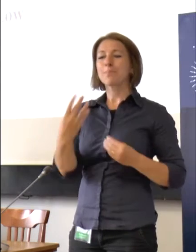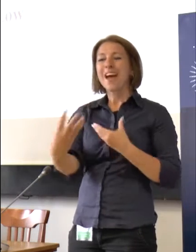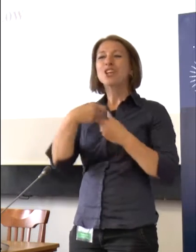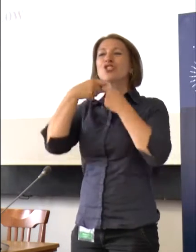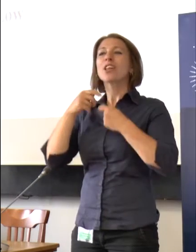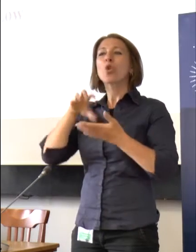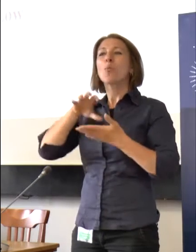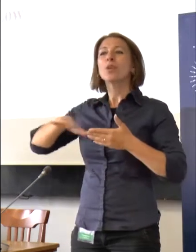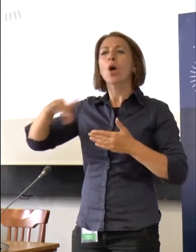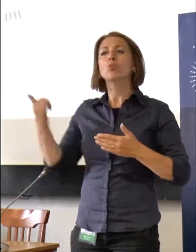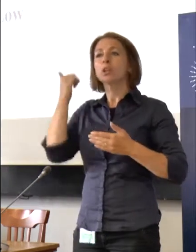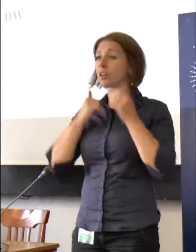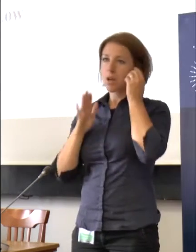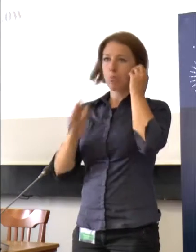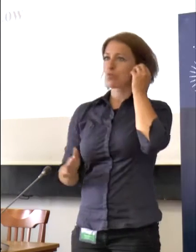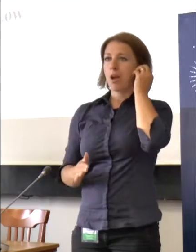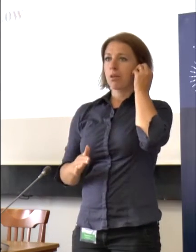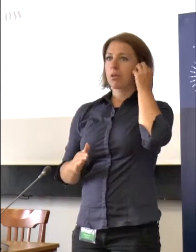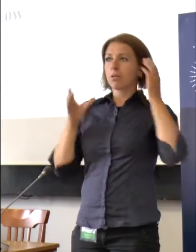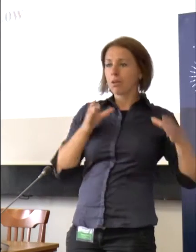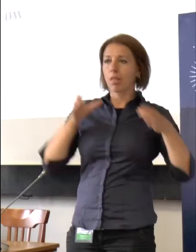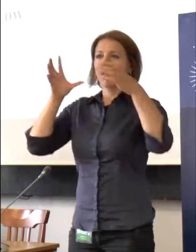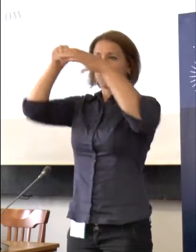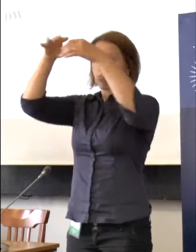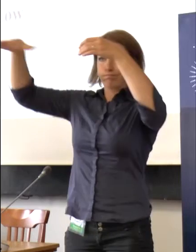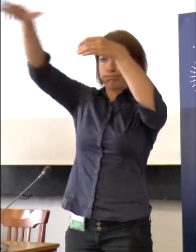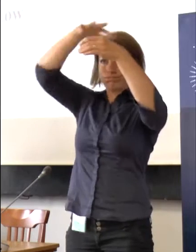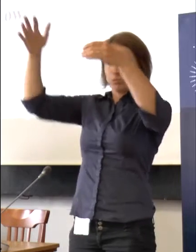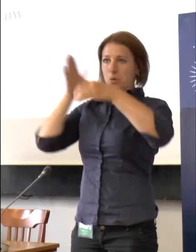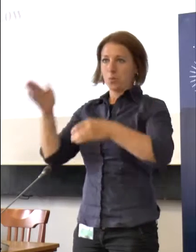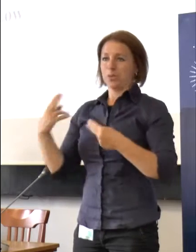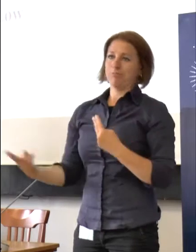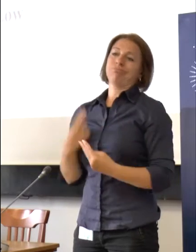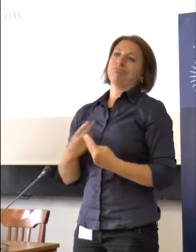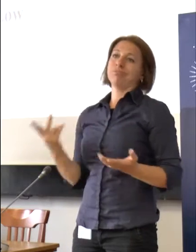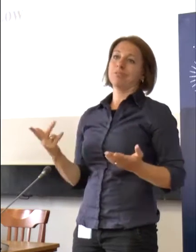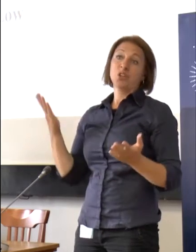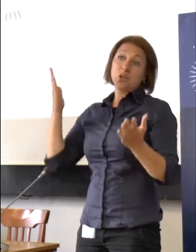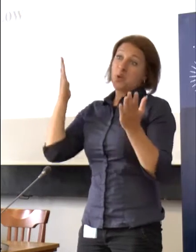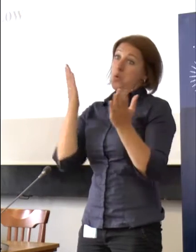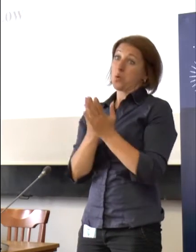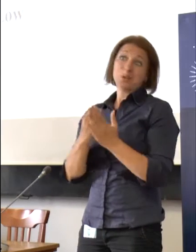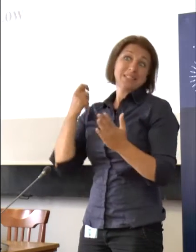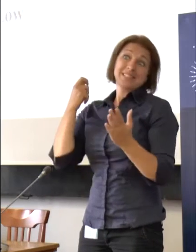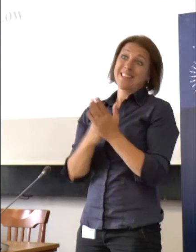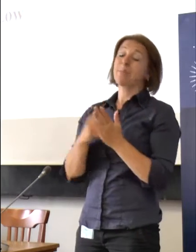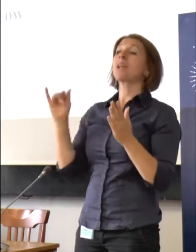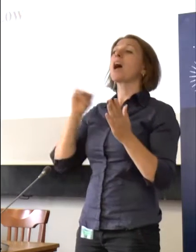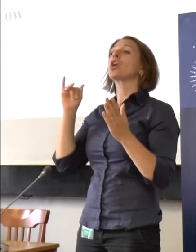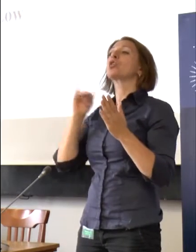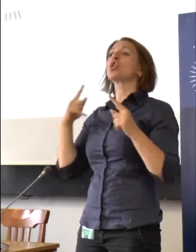disintegration from above and non-integration from below. I think these are these are real dangers